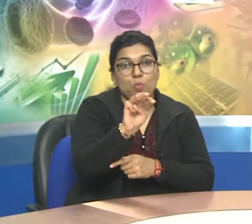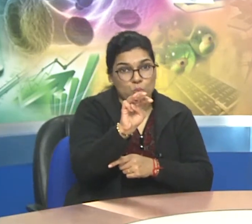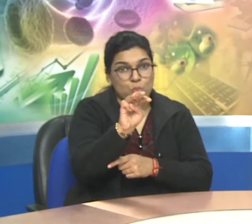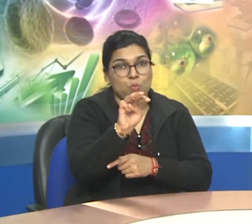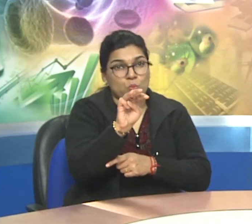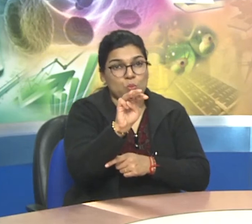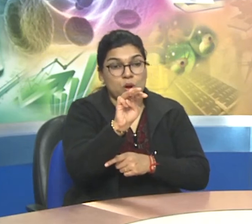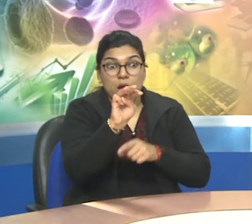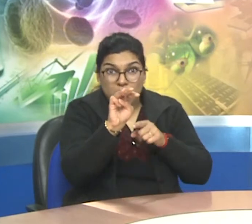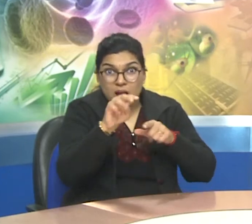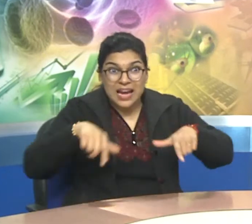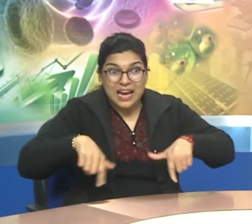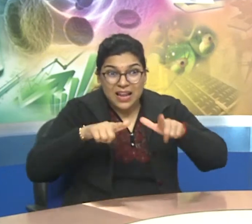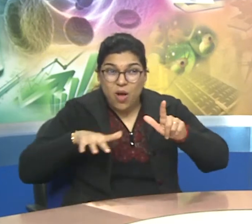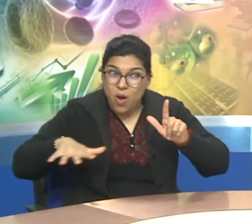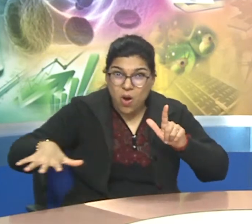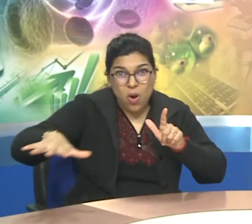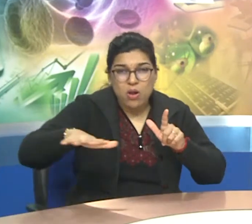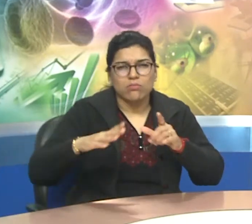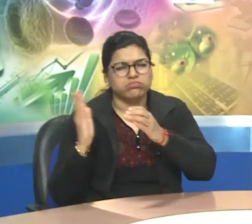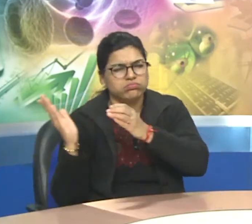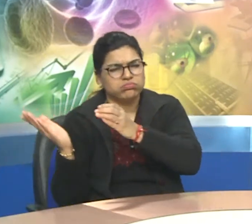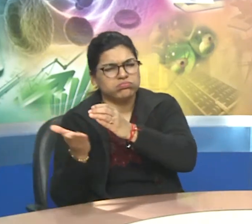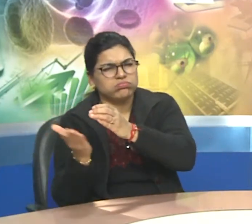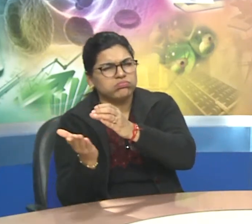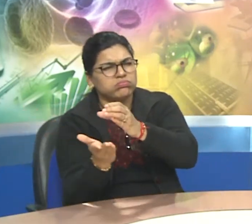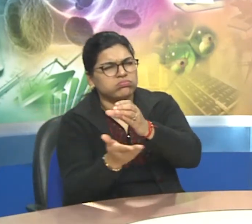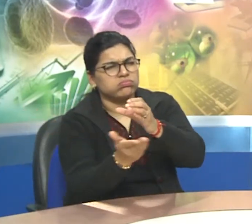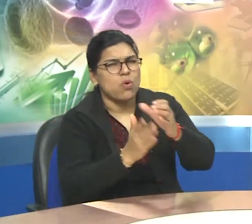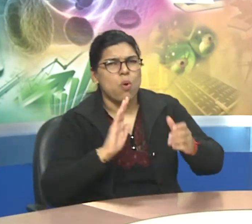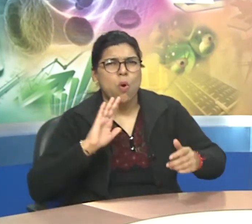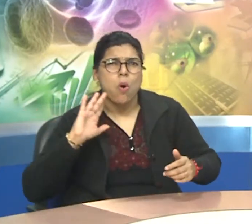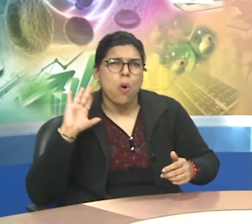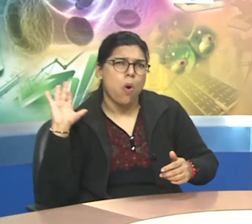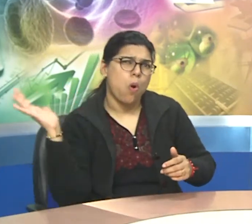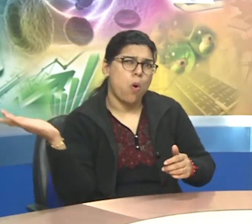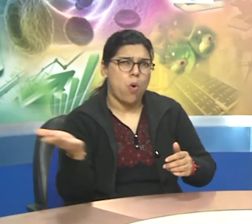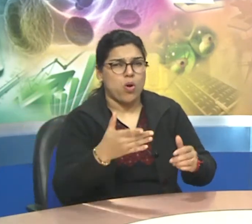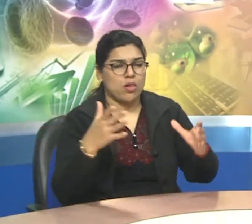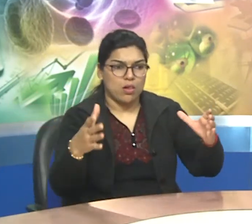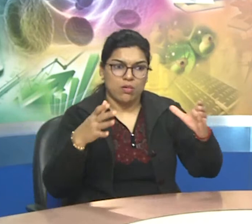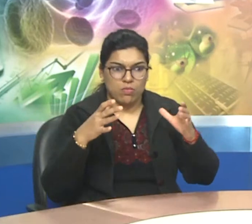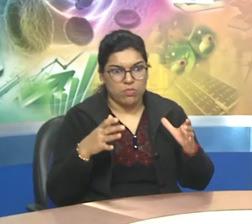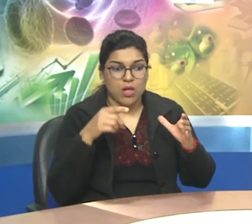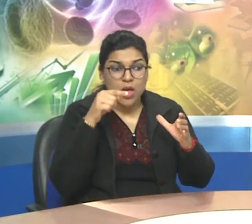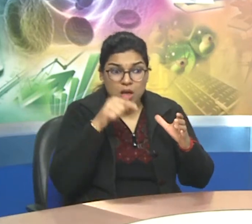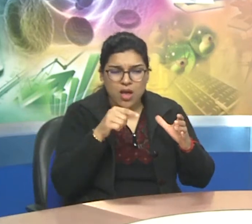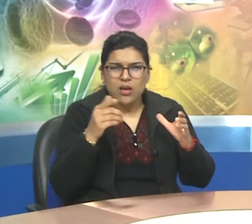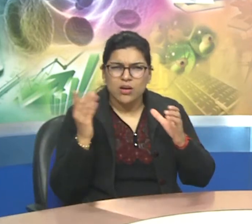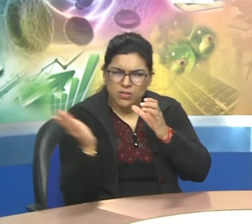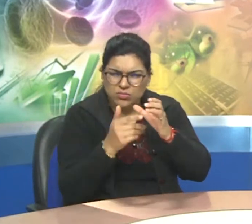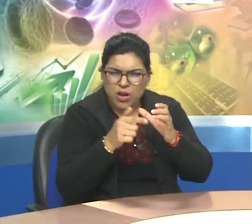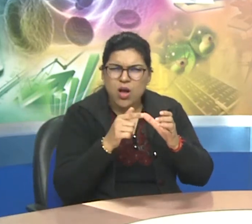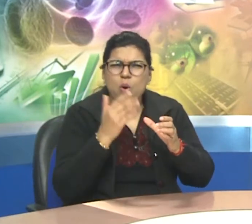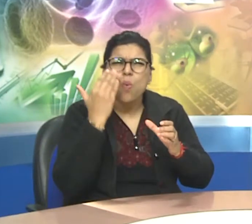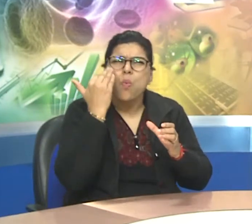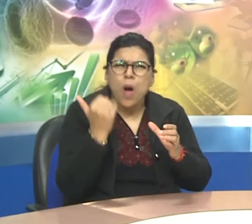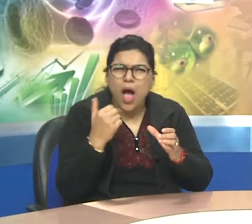about 75,000 trees are felled every week just for printing the